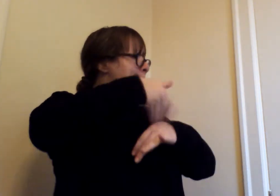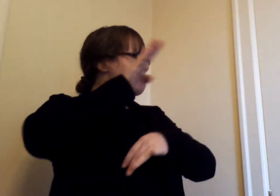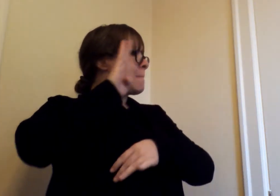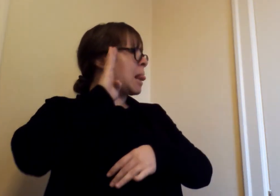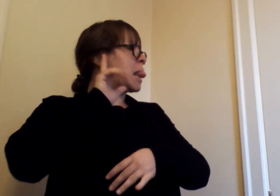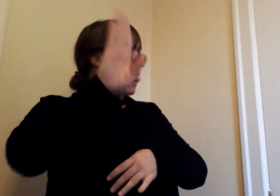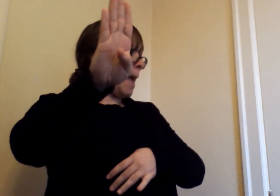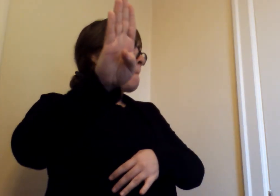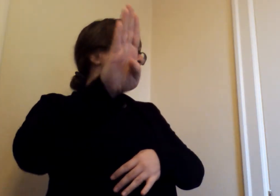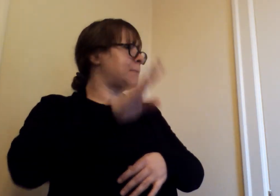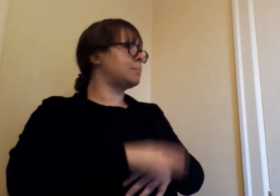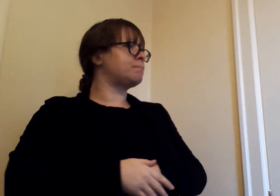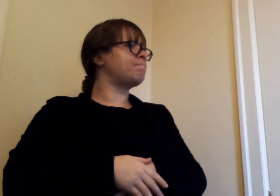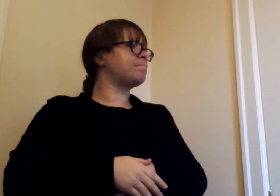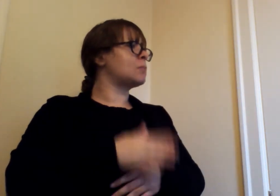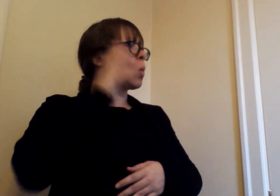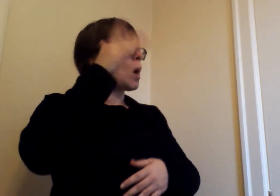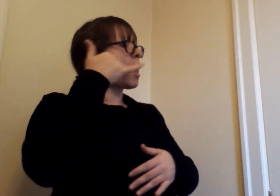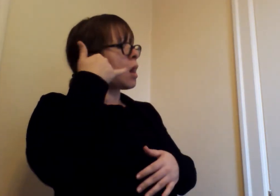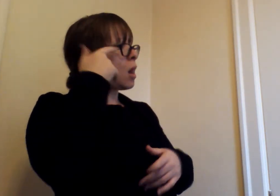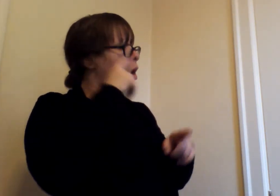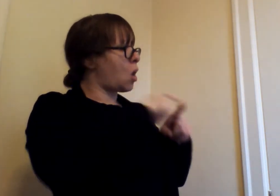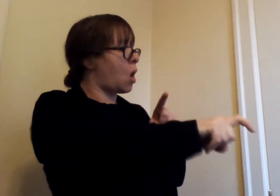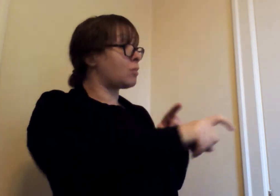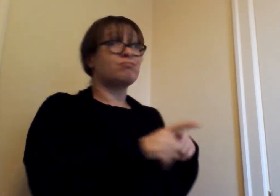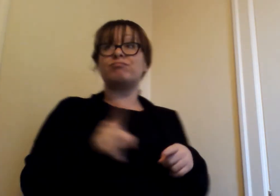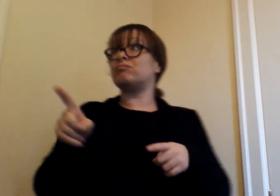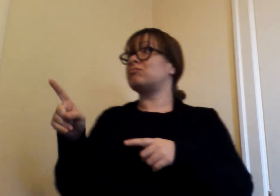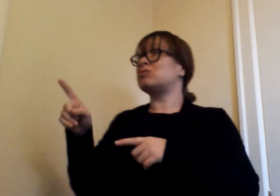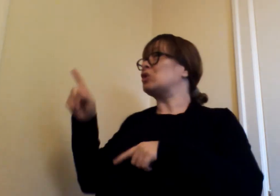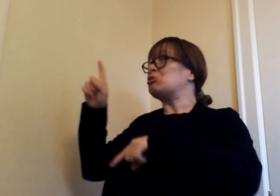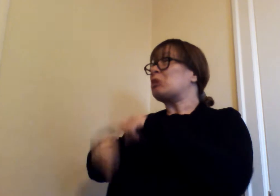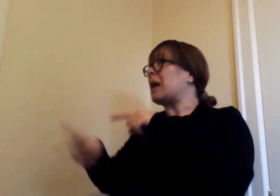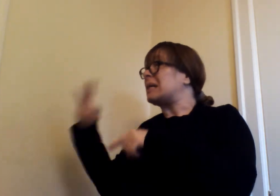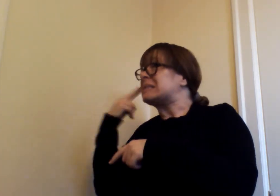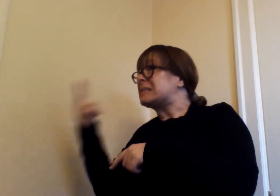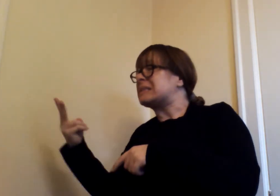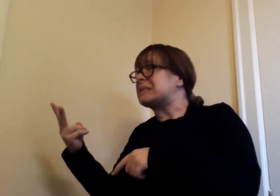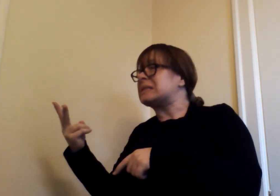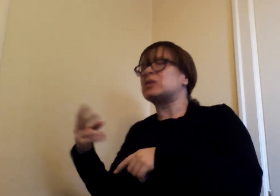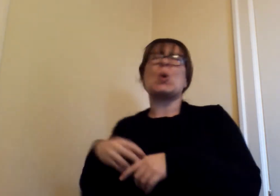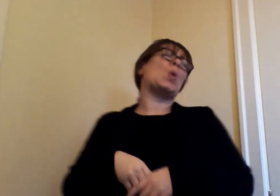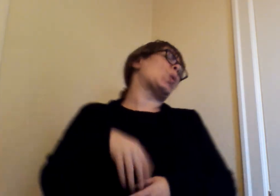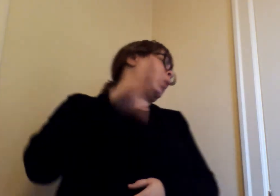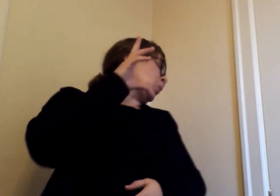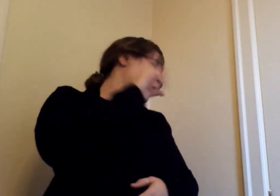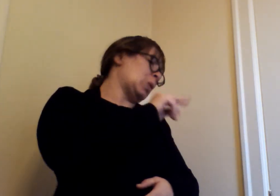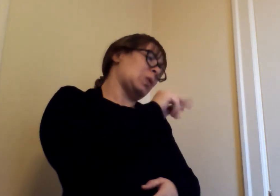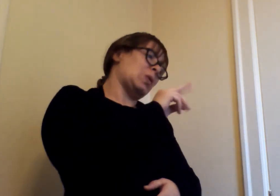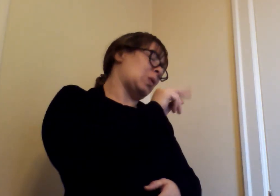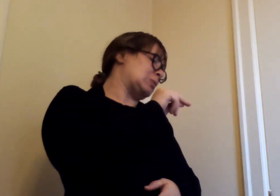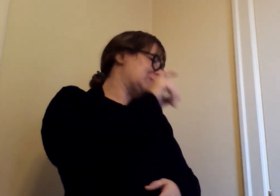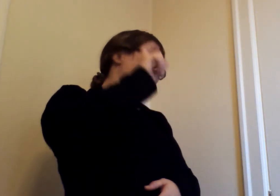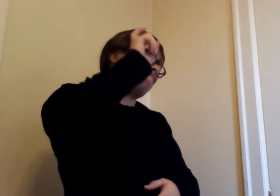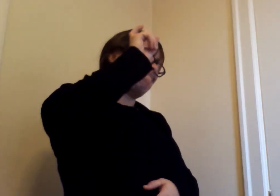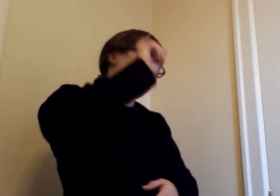the results are in. You don't see them? No, I don't. The samples that we draw today are tested by laboratory professionals who relay those